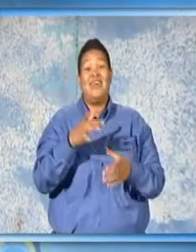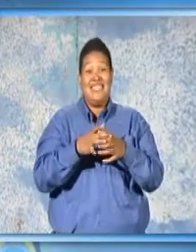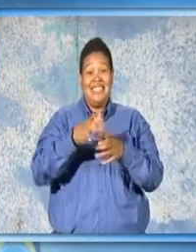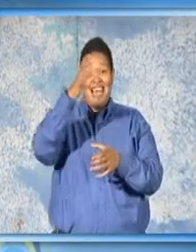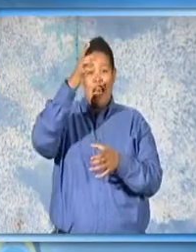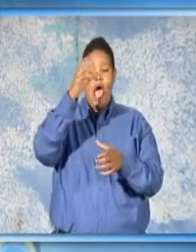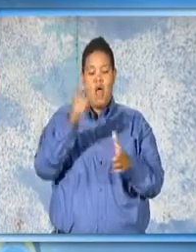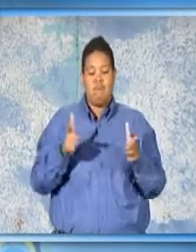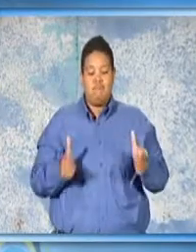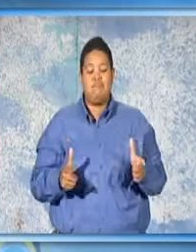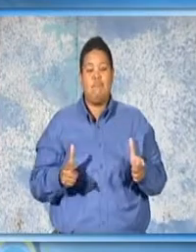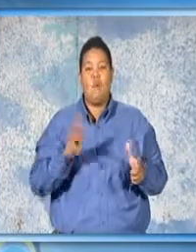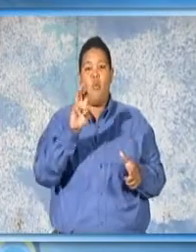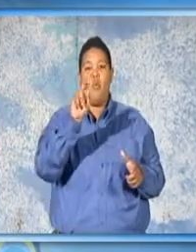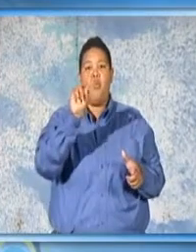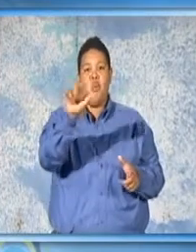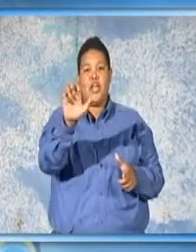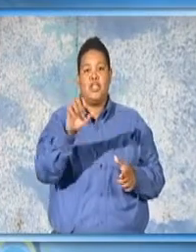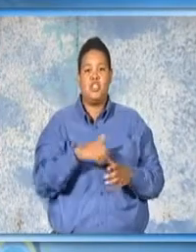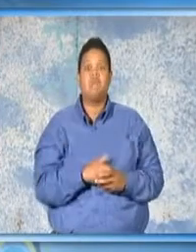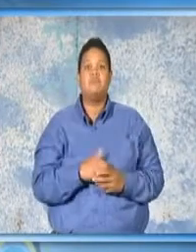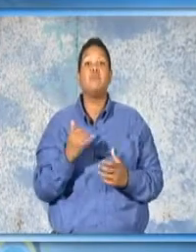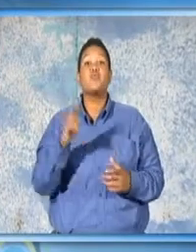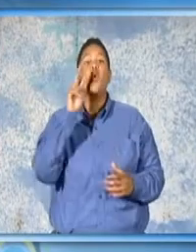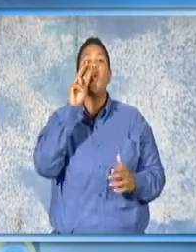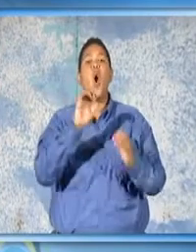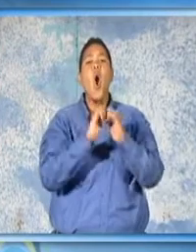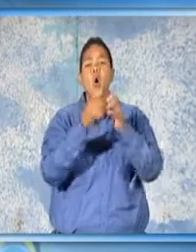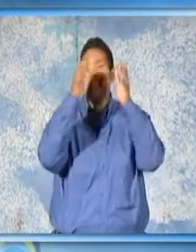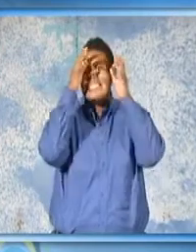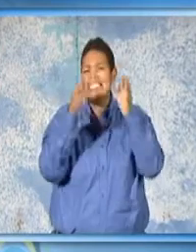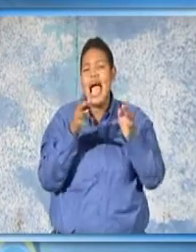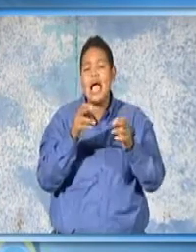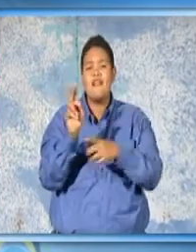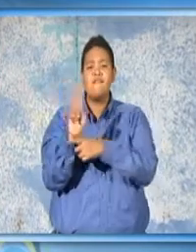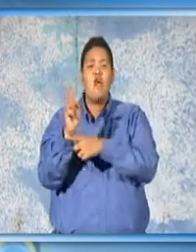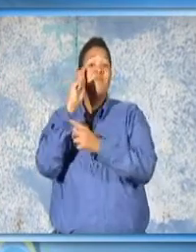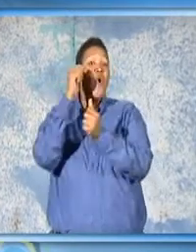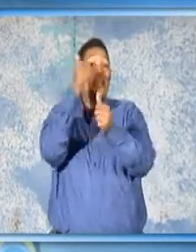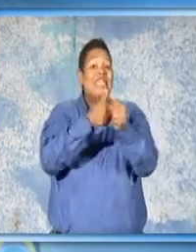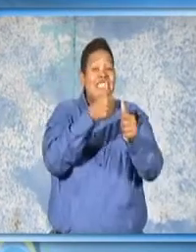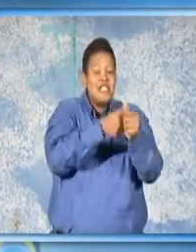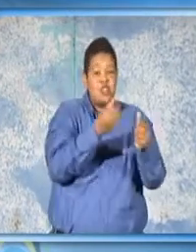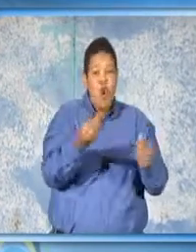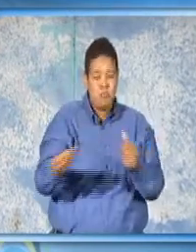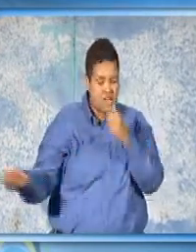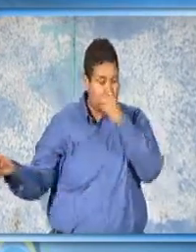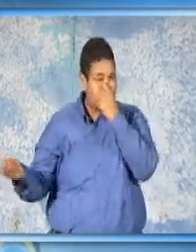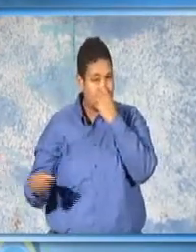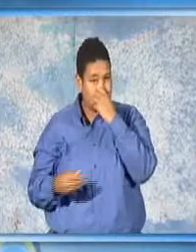wedge. Let's look at how to determine the volume of each of these objects.